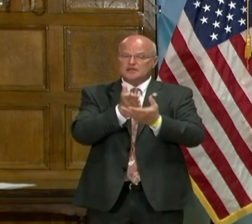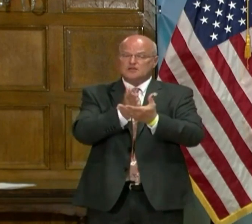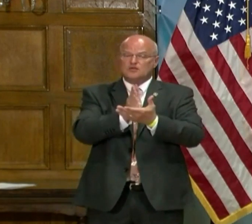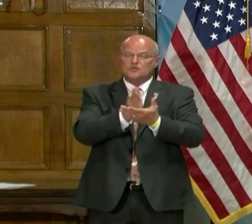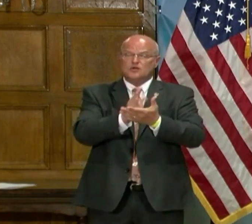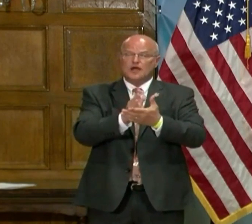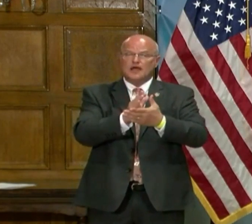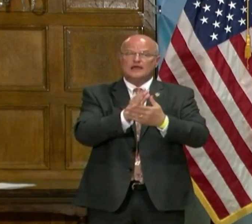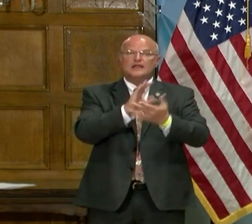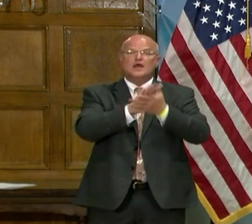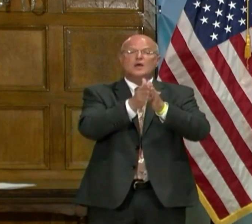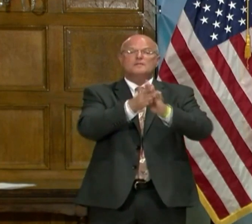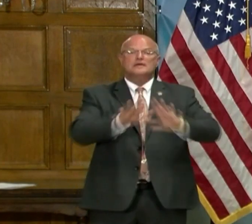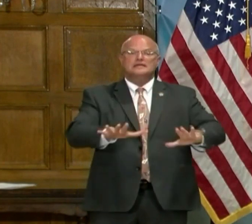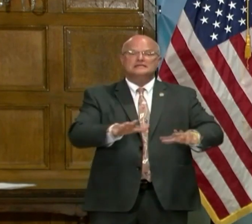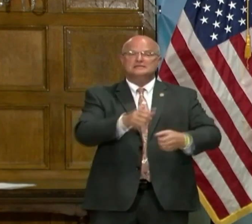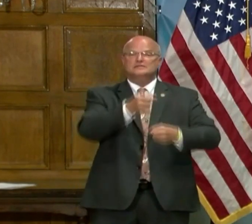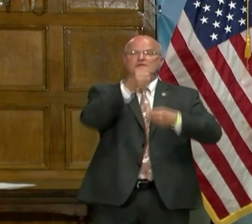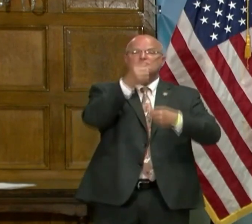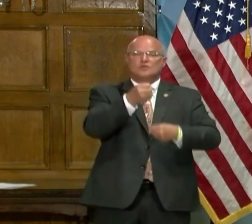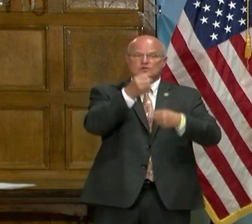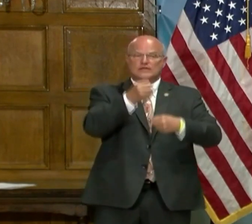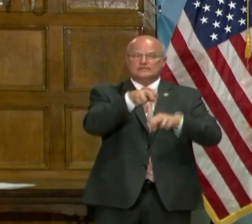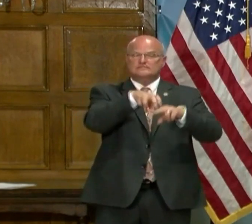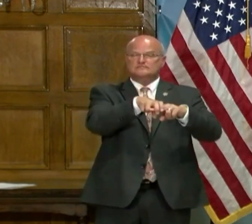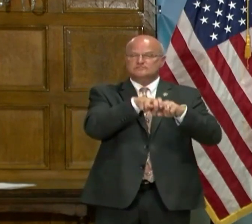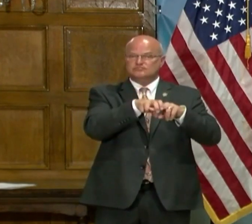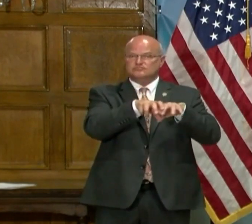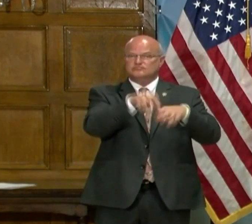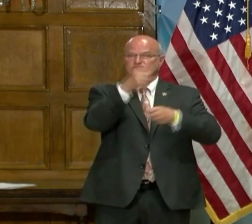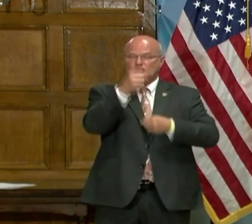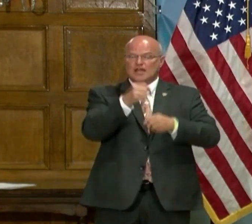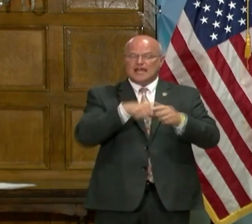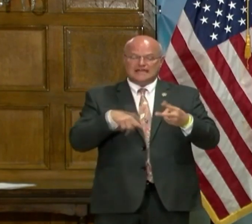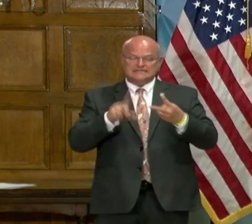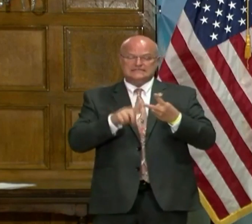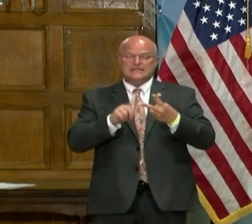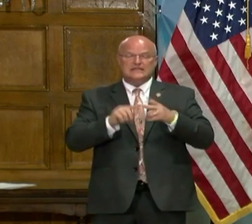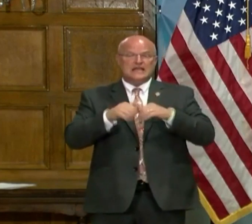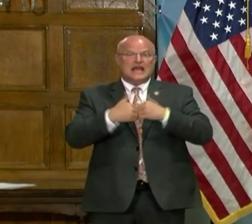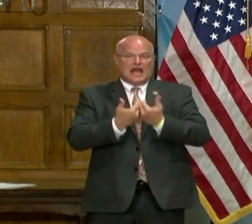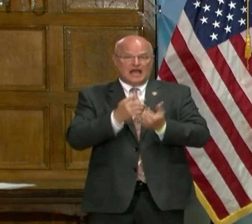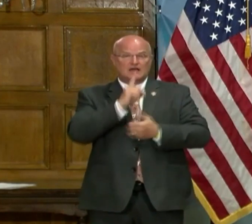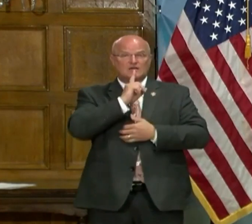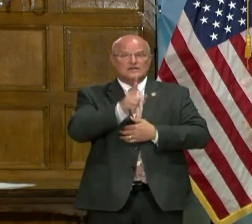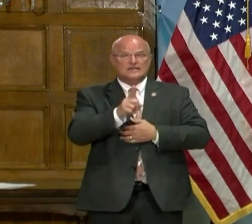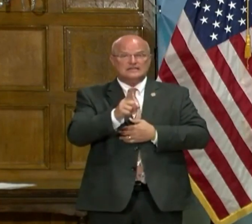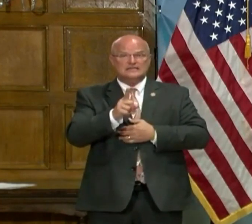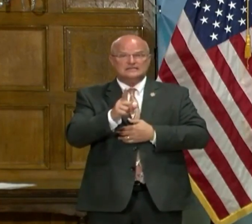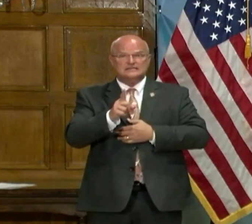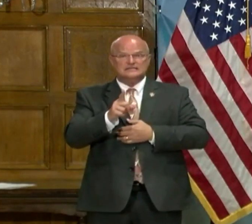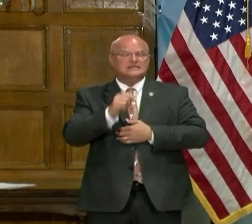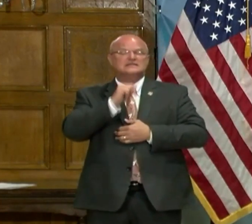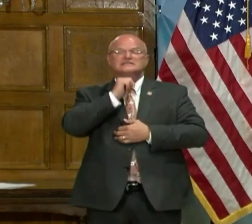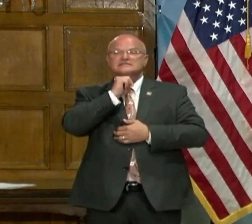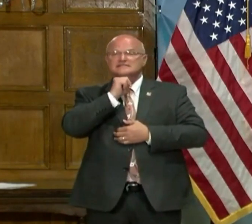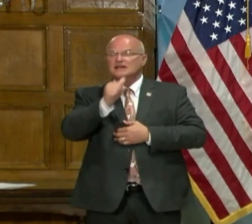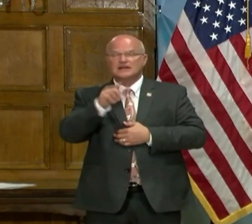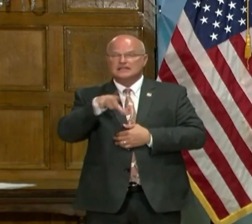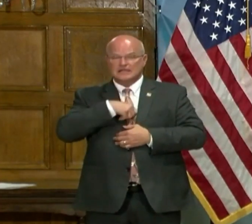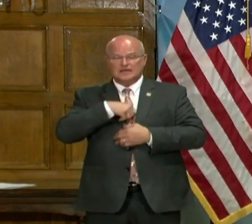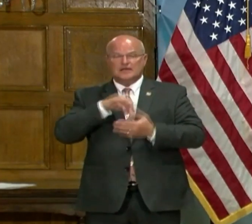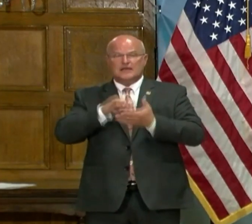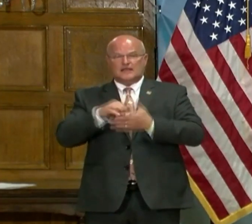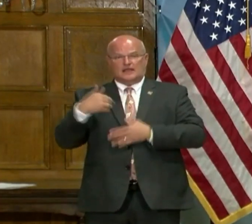to peaceably protest an important issue, and secondly, how it is intolerable